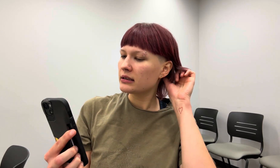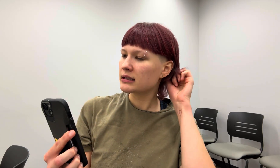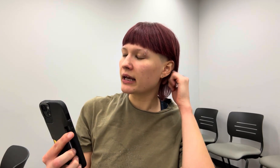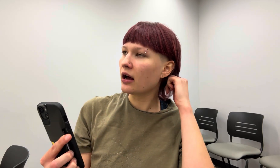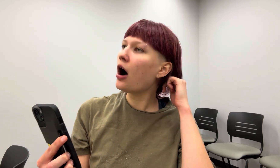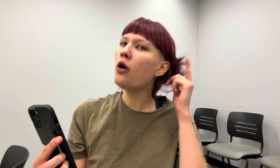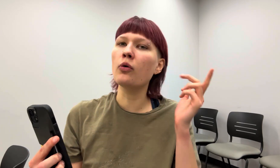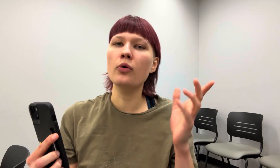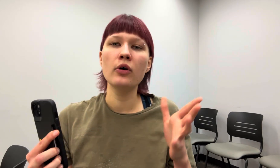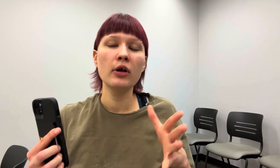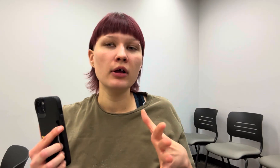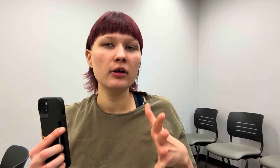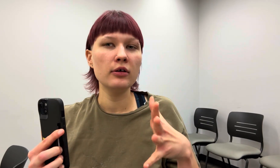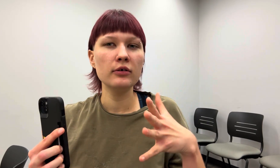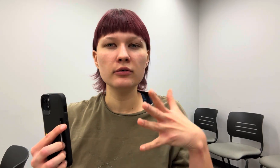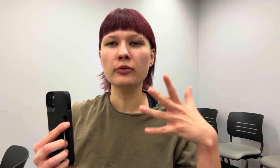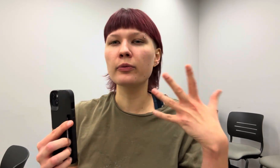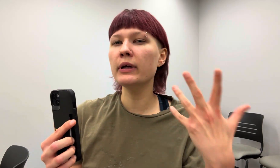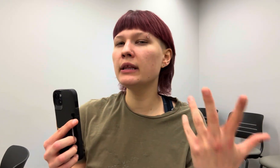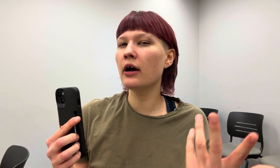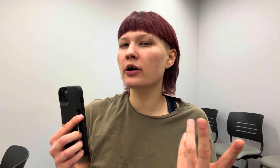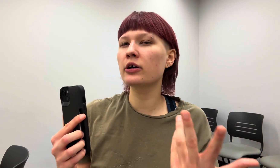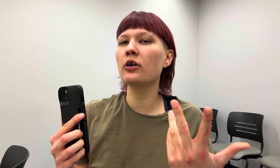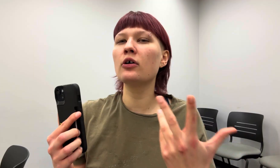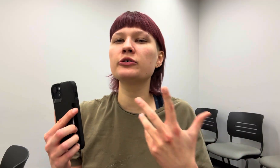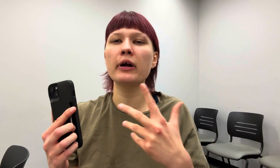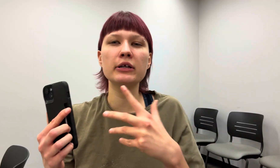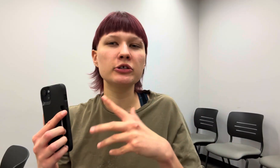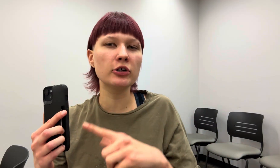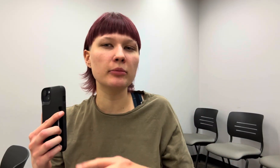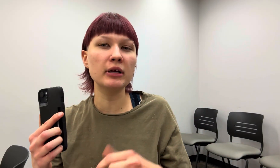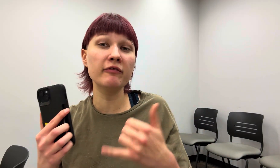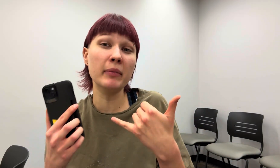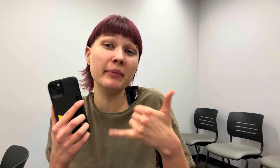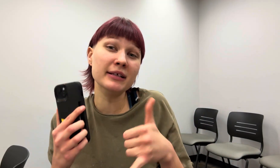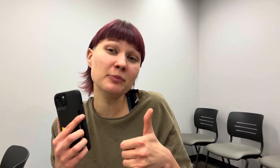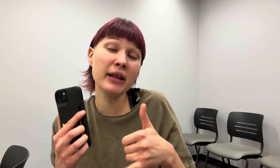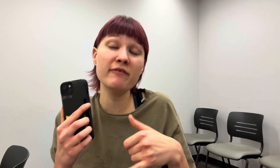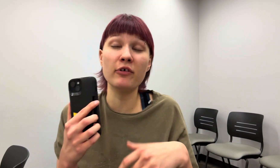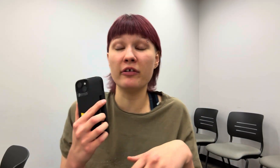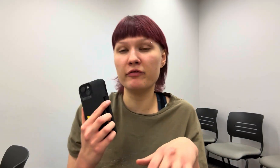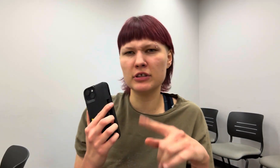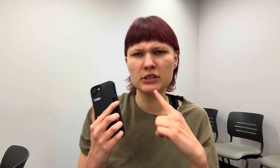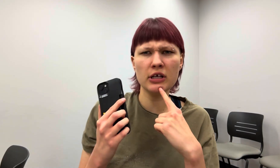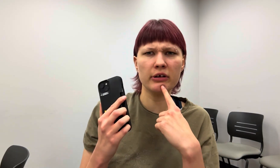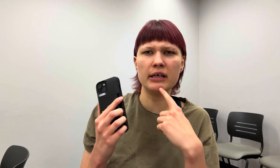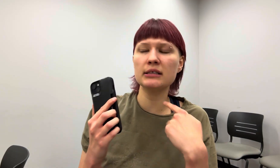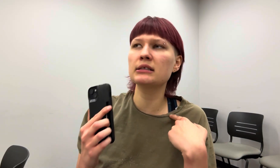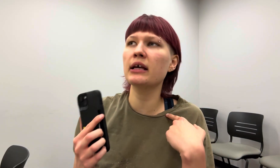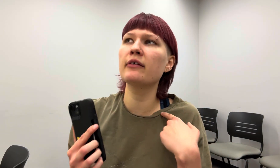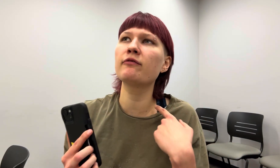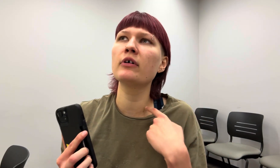saying, oh, read the article, try to determine if maybe it's playful, if it's serious,